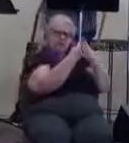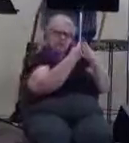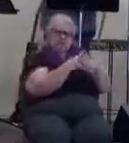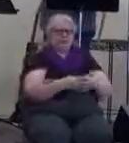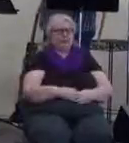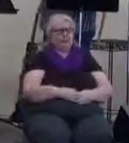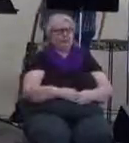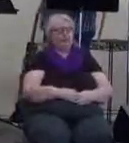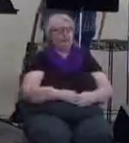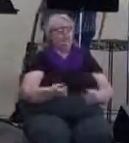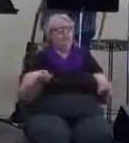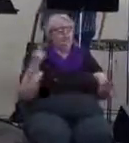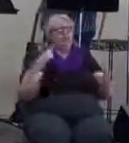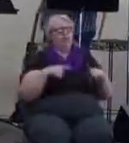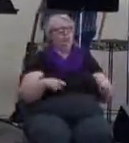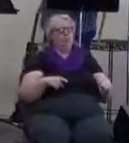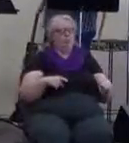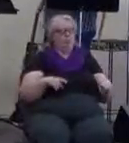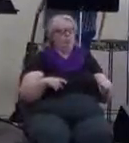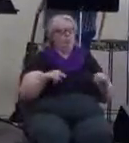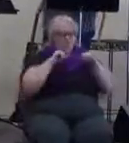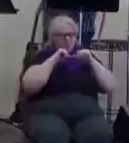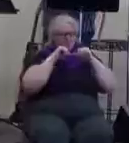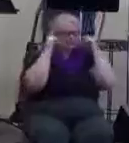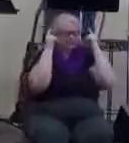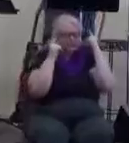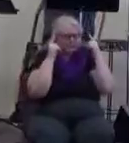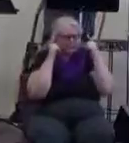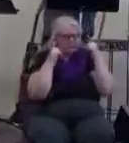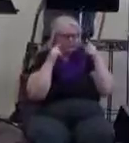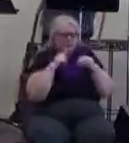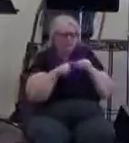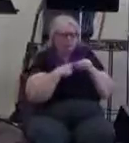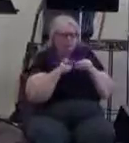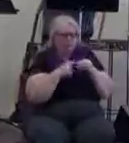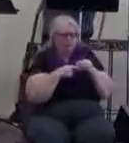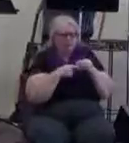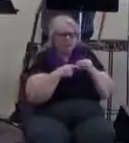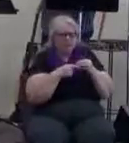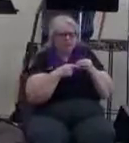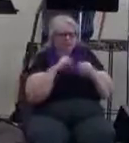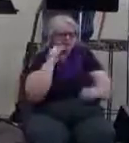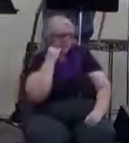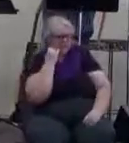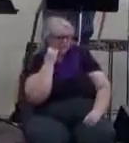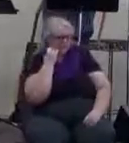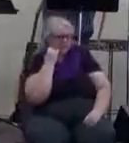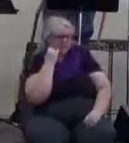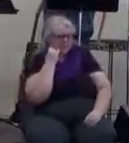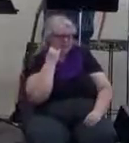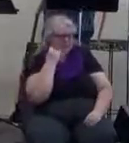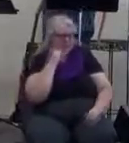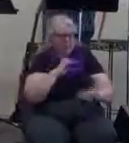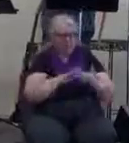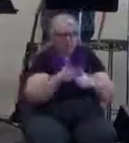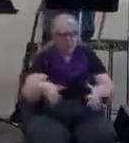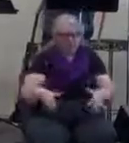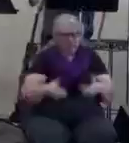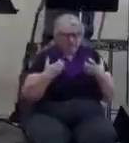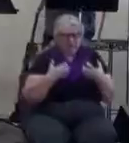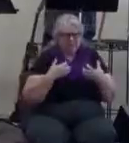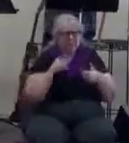And when we entertain jealousy, when we get into the anger, the bitterness, the unforgiveness, the unloving spirit, then we're